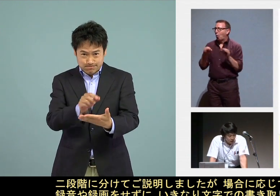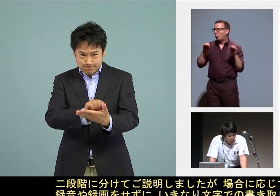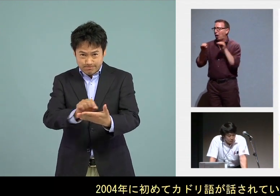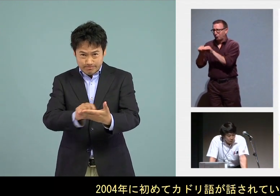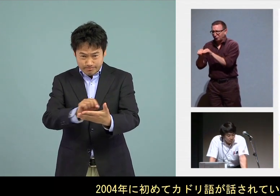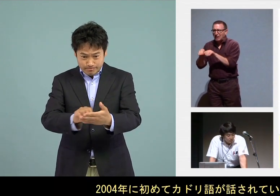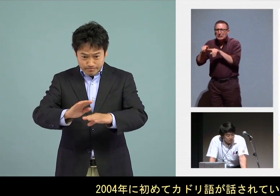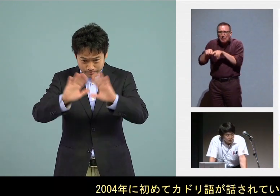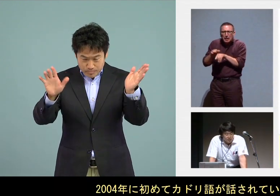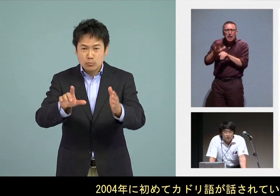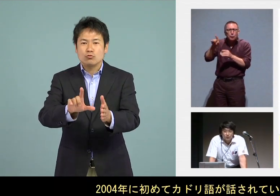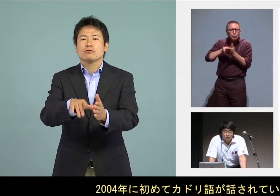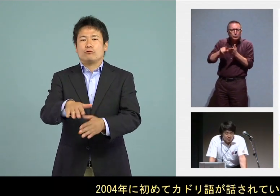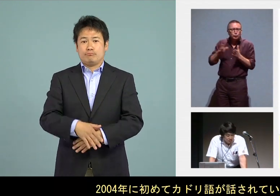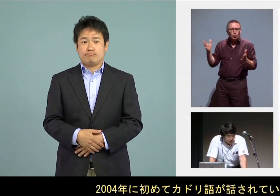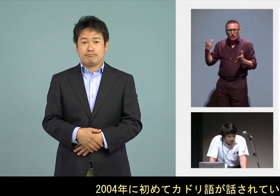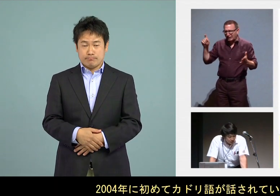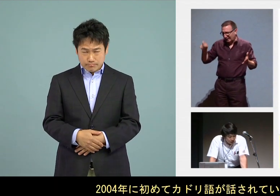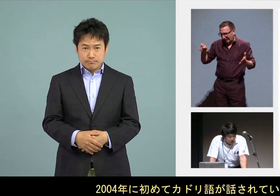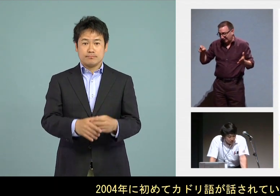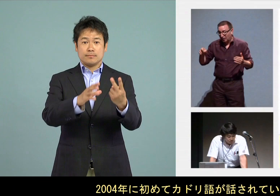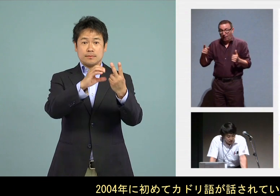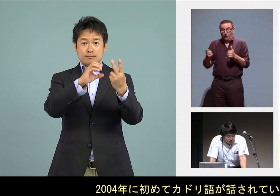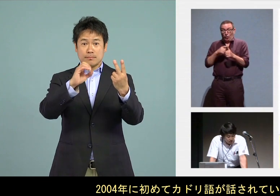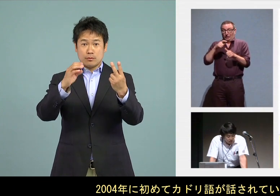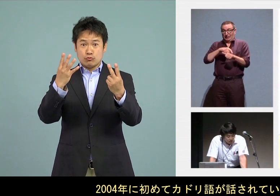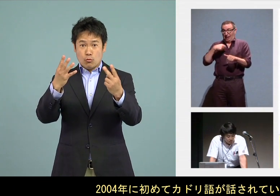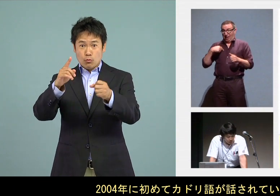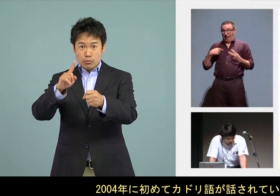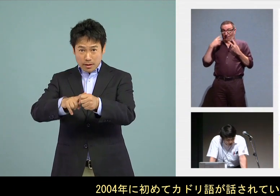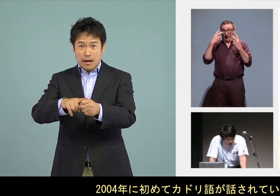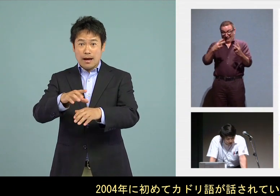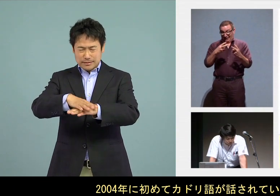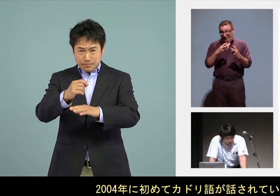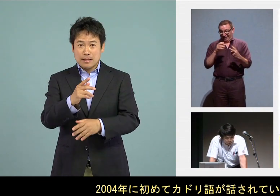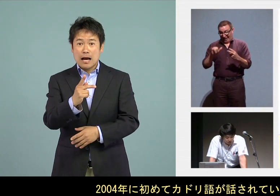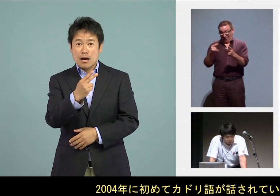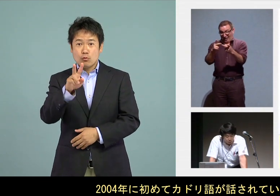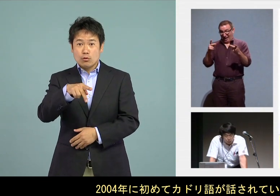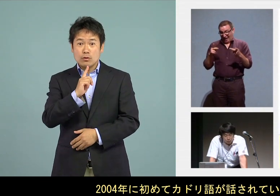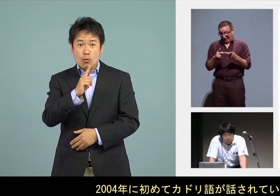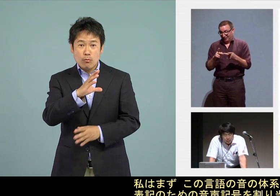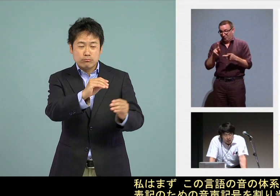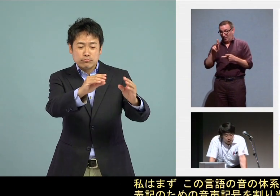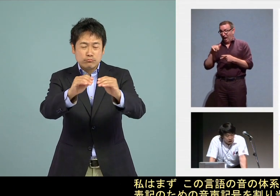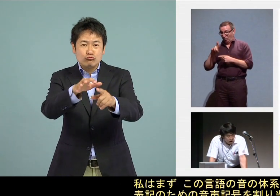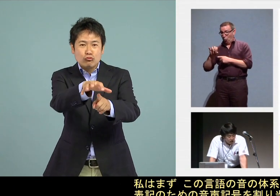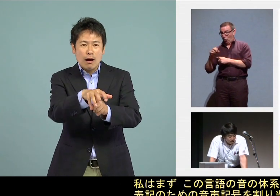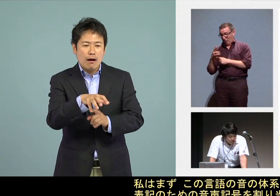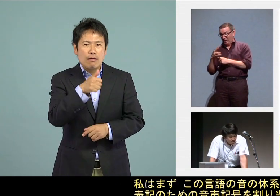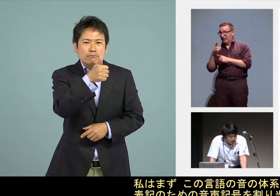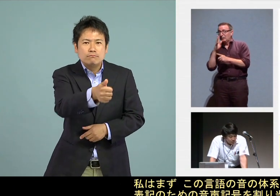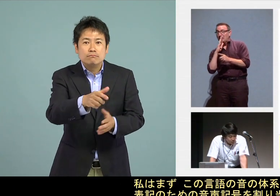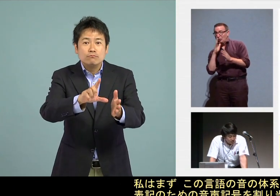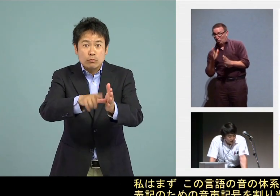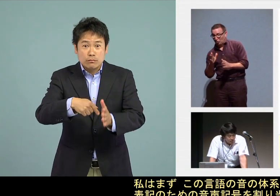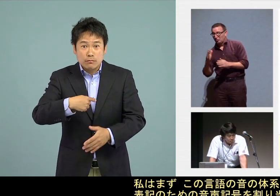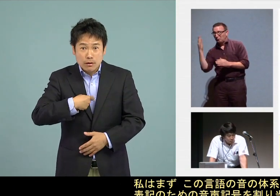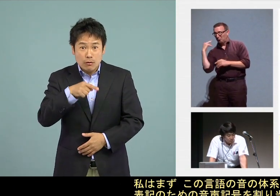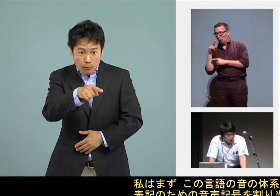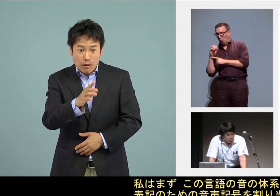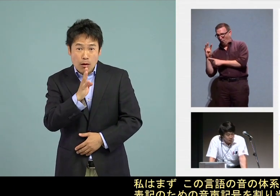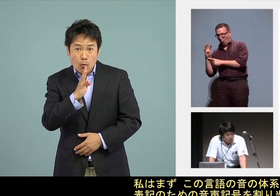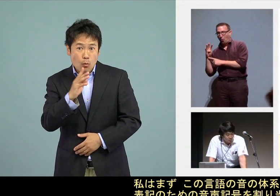needs. On my first visit to the village of Kadori speakers in 2004, I assigned